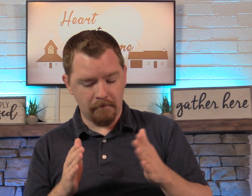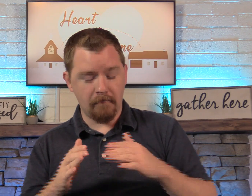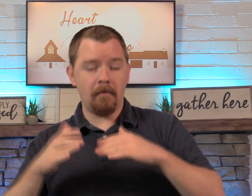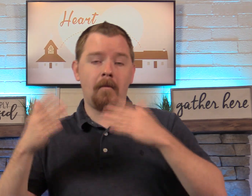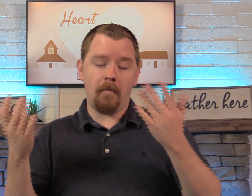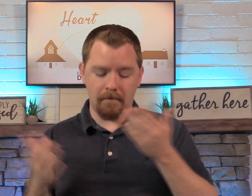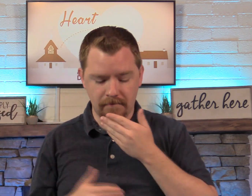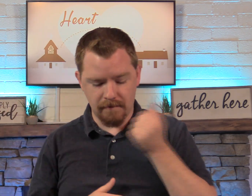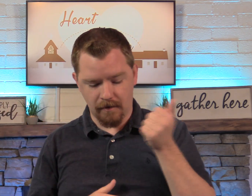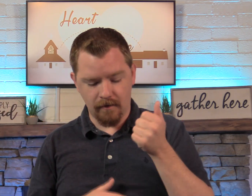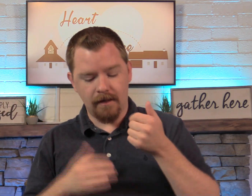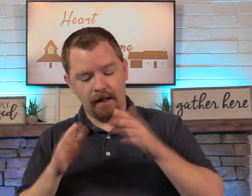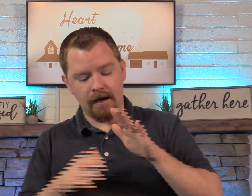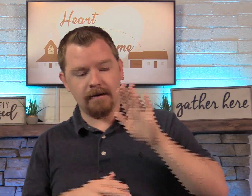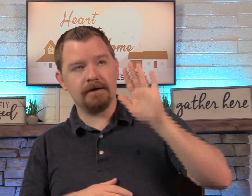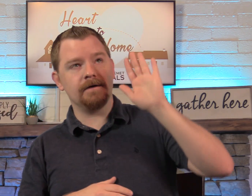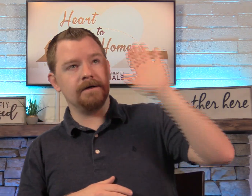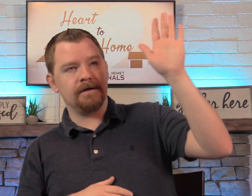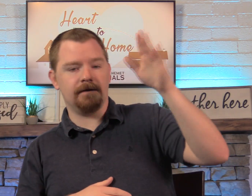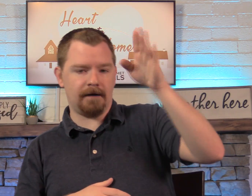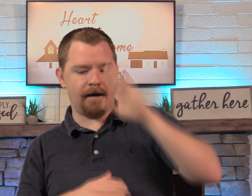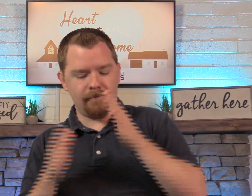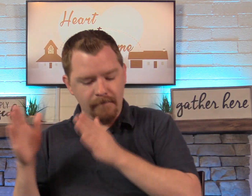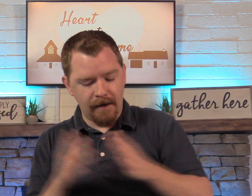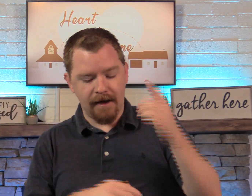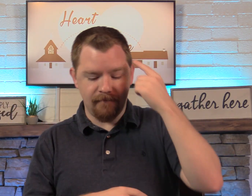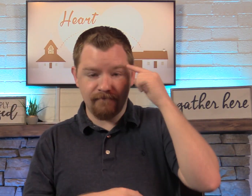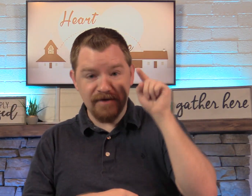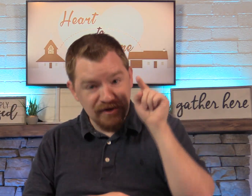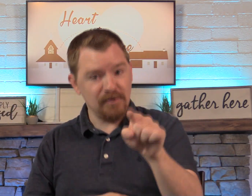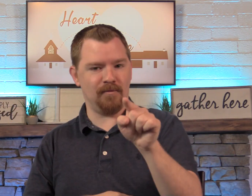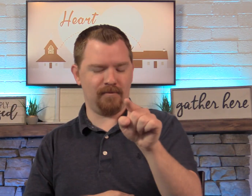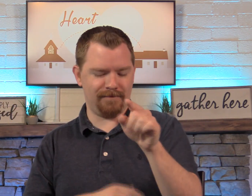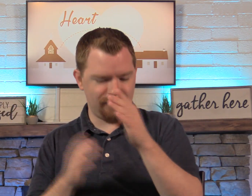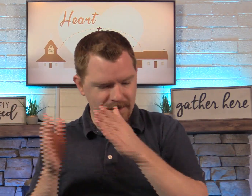them. Or better yet, let God plan for you.